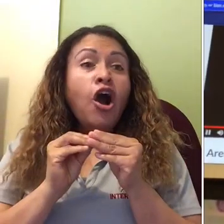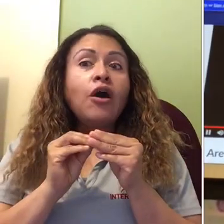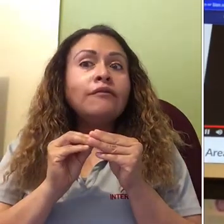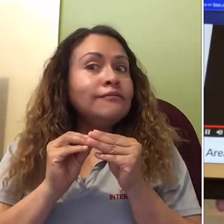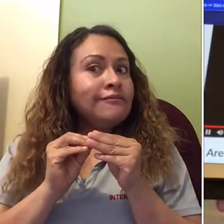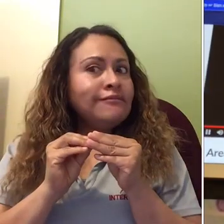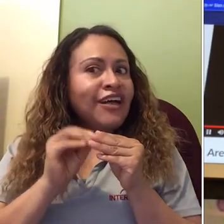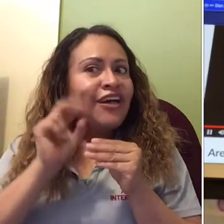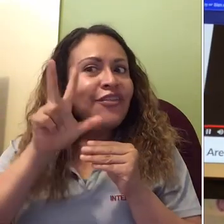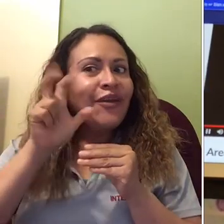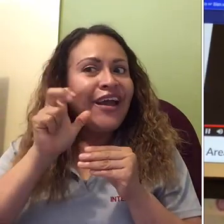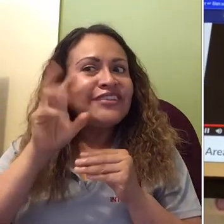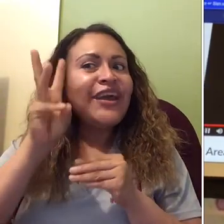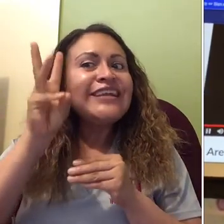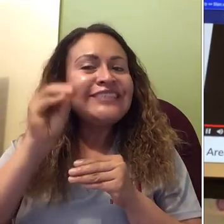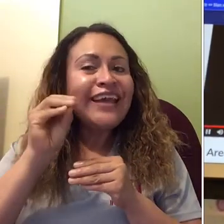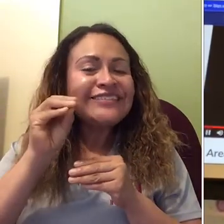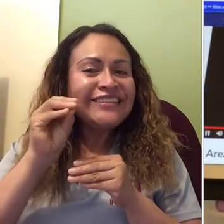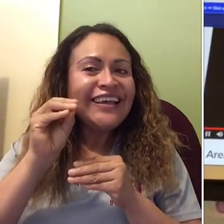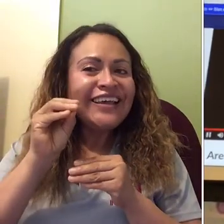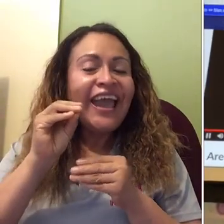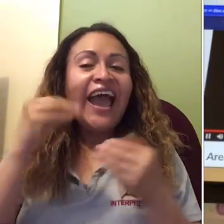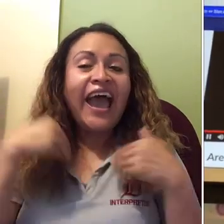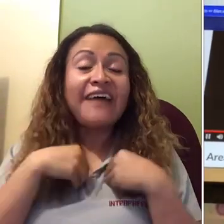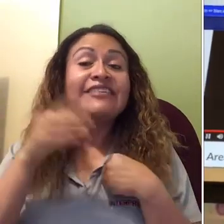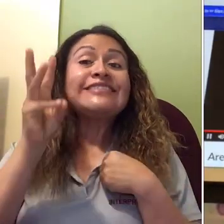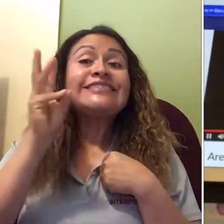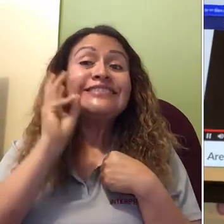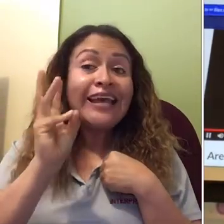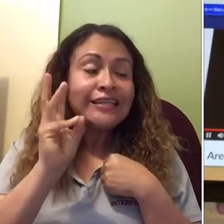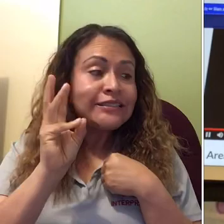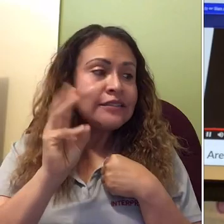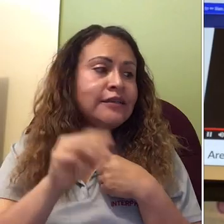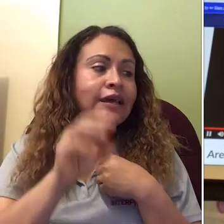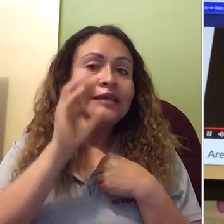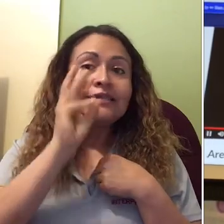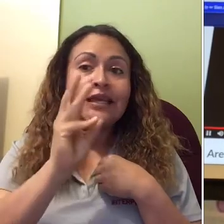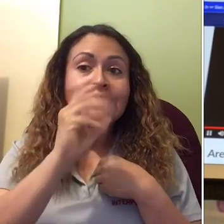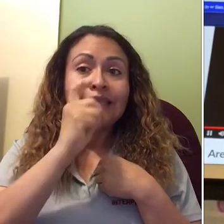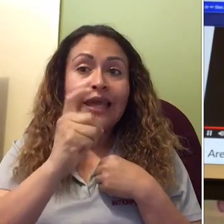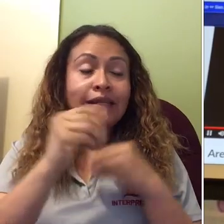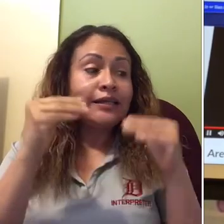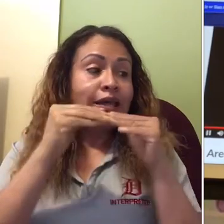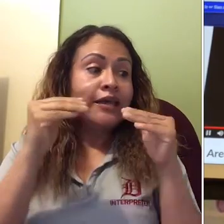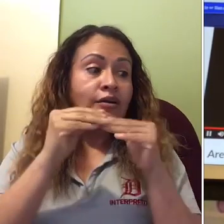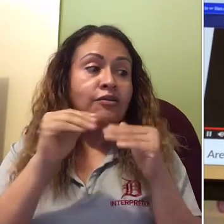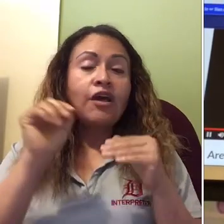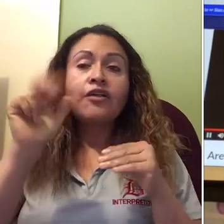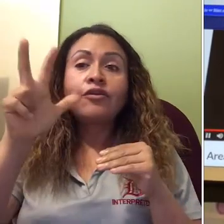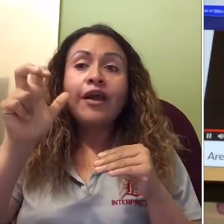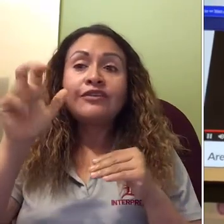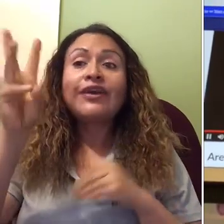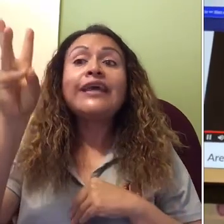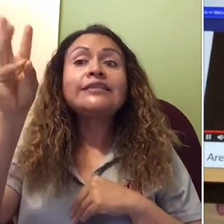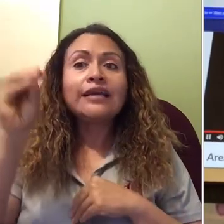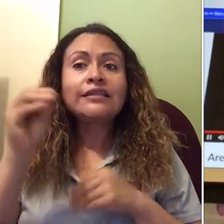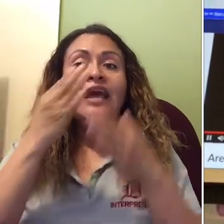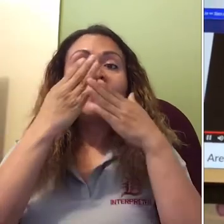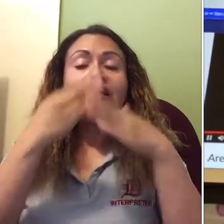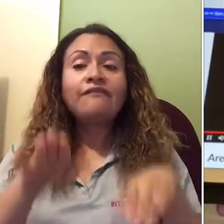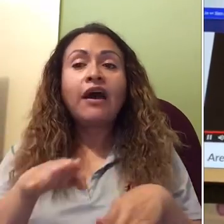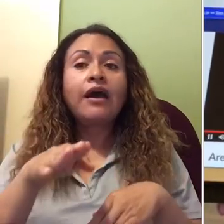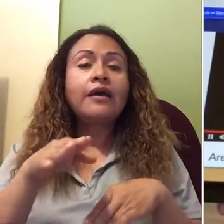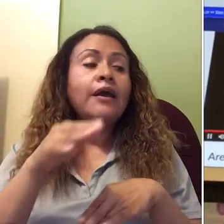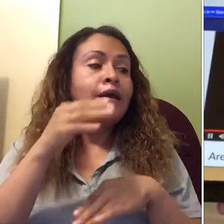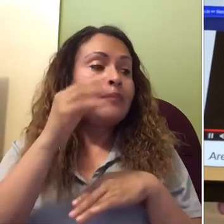We've gone 360 degrees, and we have 6 of these X's. So you get 6X is equal to 360 degrees. You divide both sides